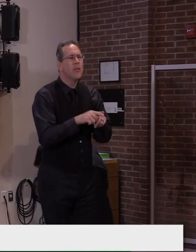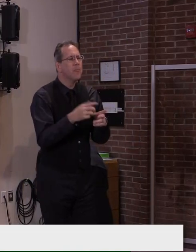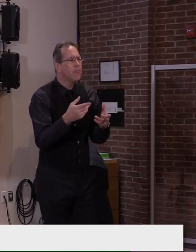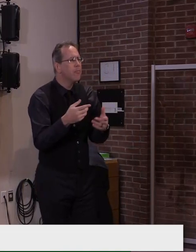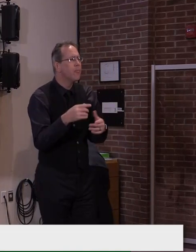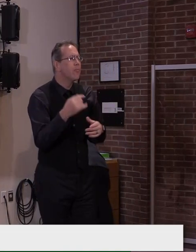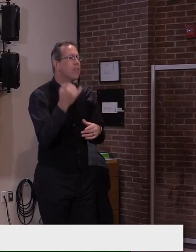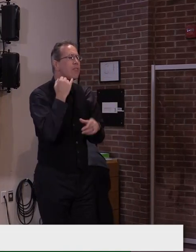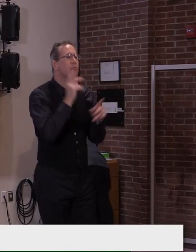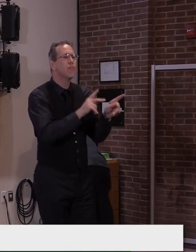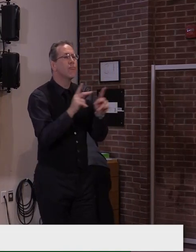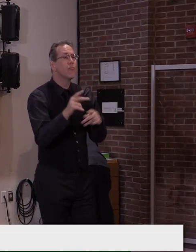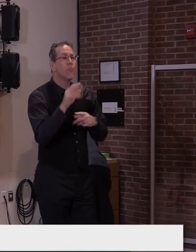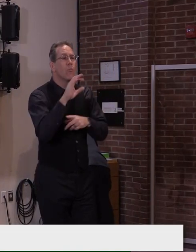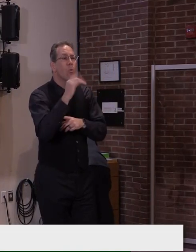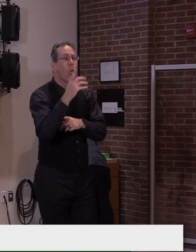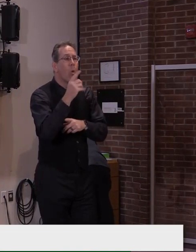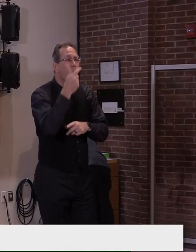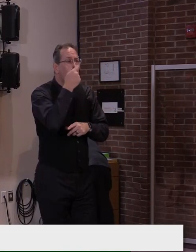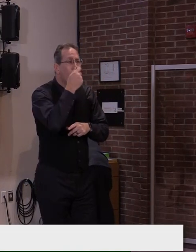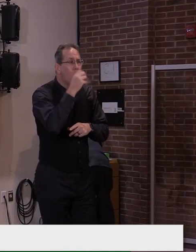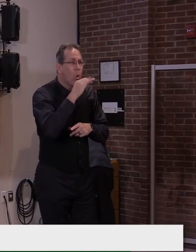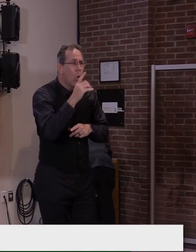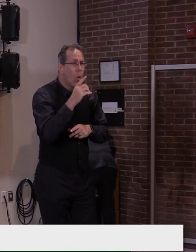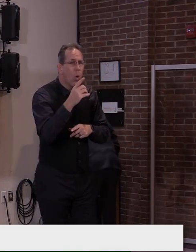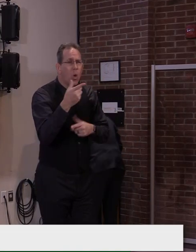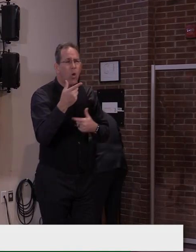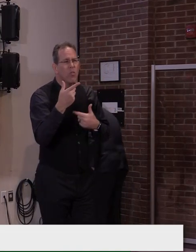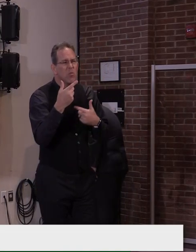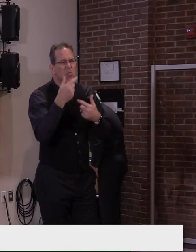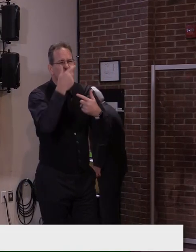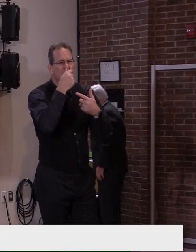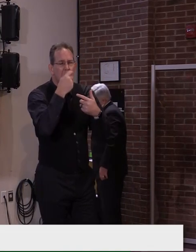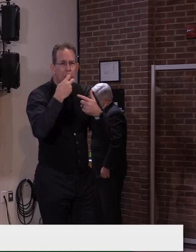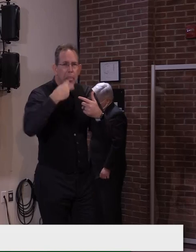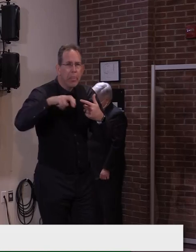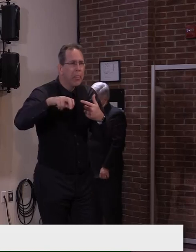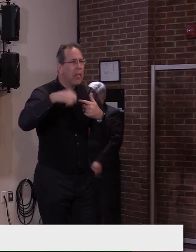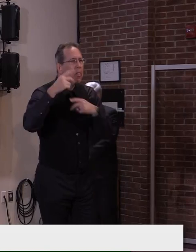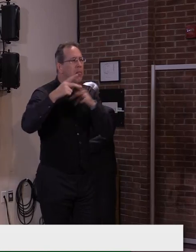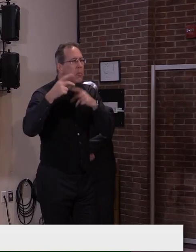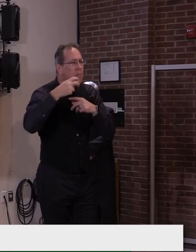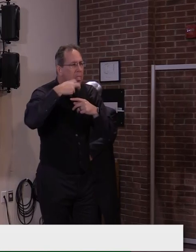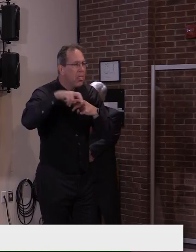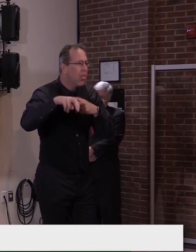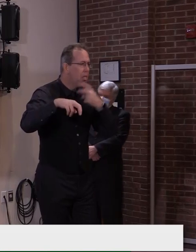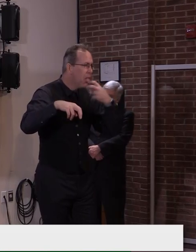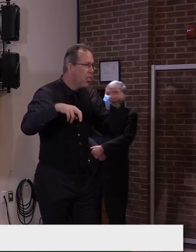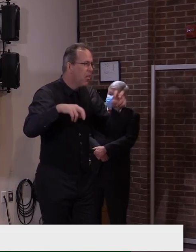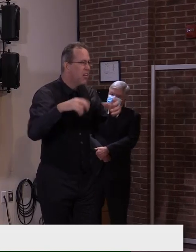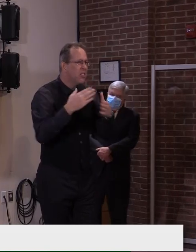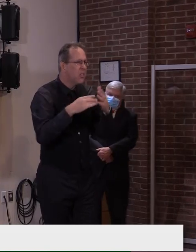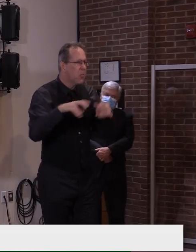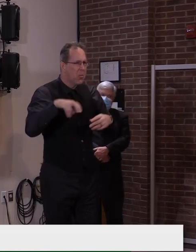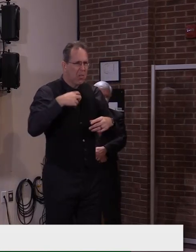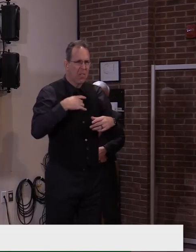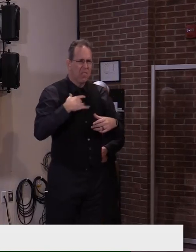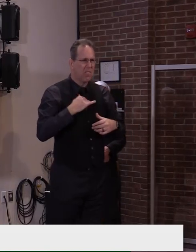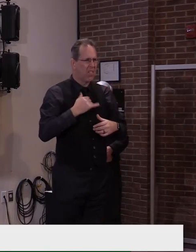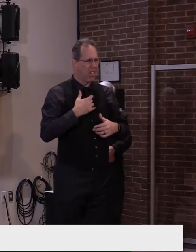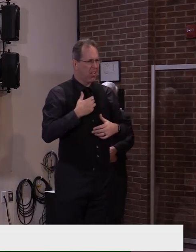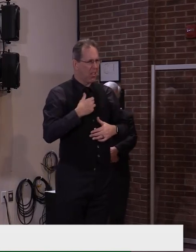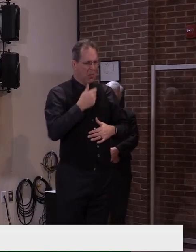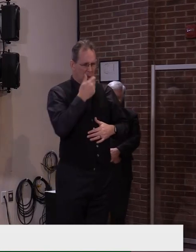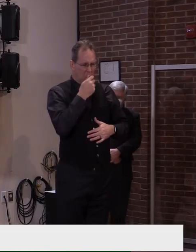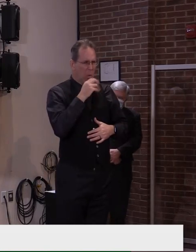been vaccinated who get ill get a cold or a mild flu-like illness, their lungs, which are the main place that this virus